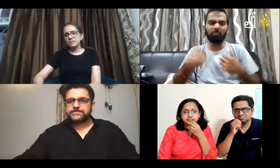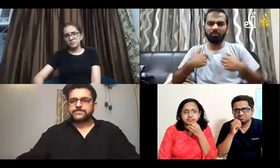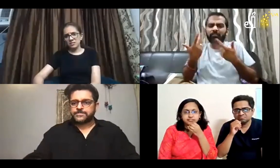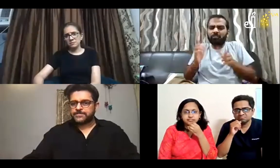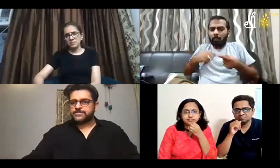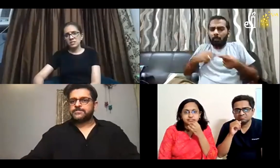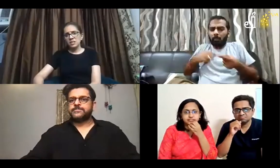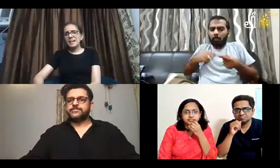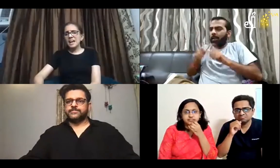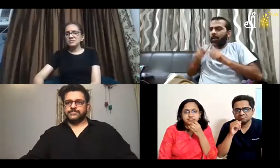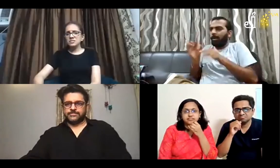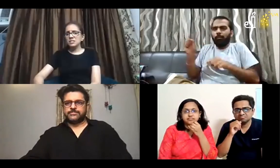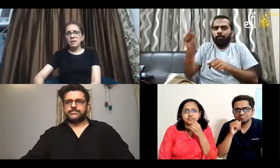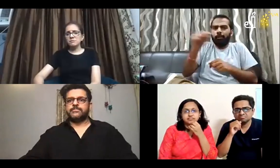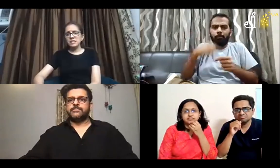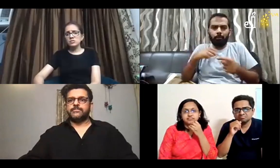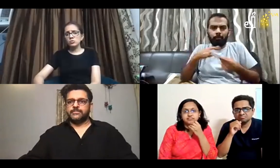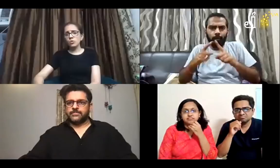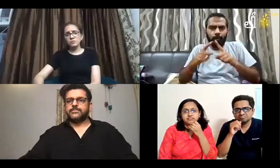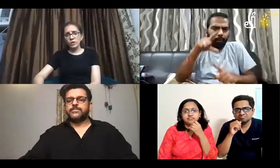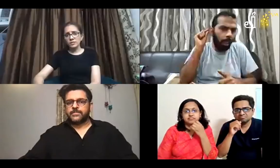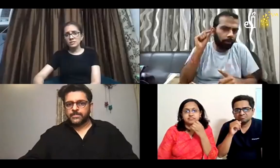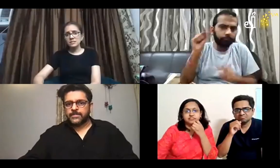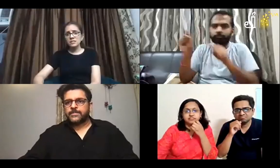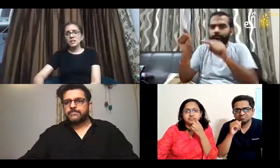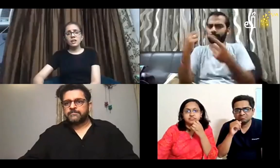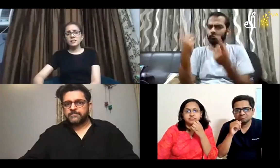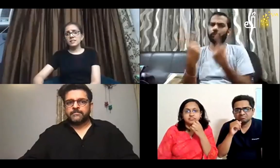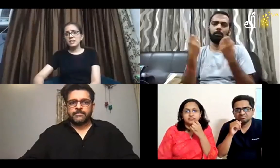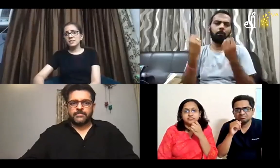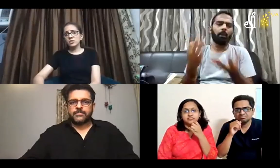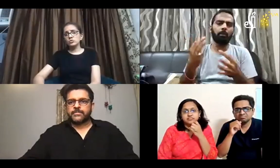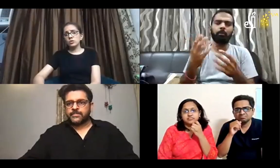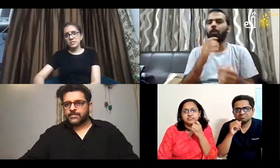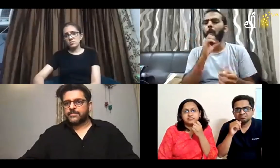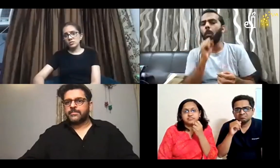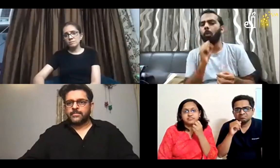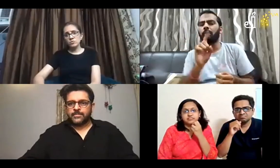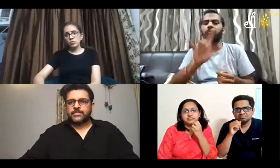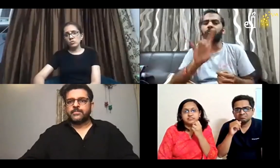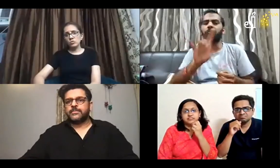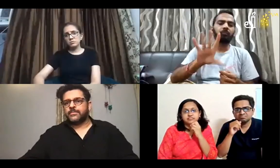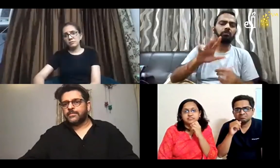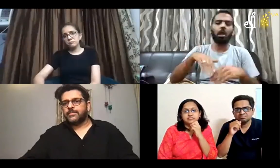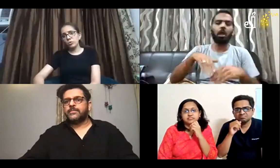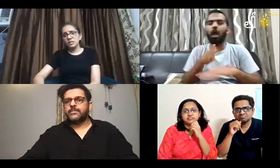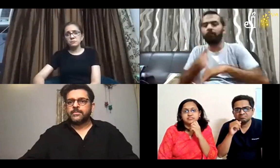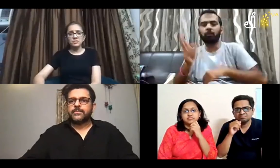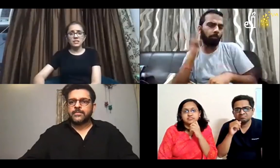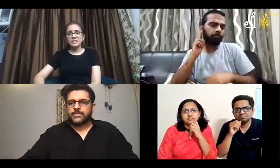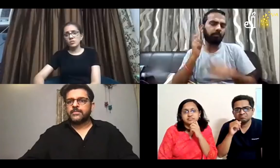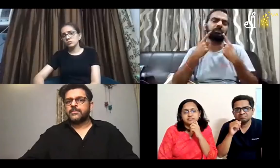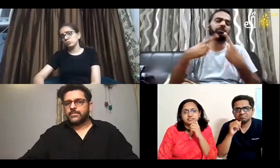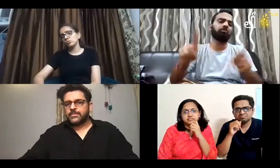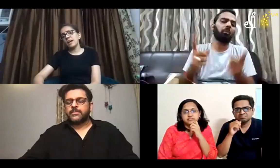don't. I have seen my friends who have gotten it in the Gallaudet also later on. So they're 14,